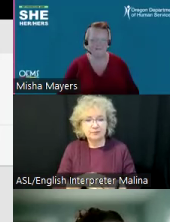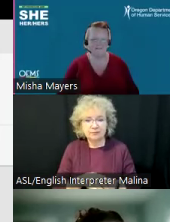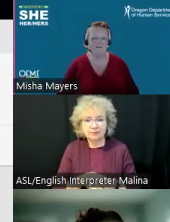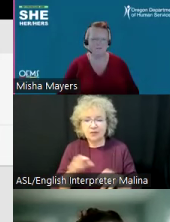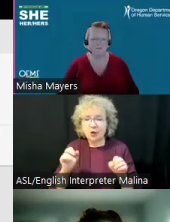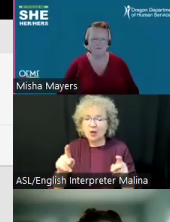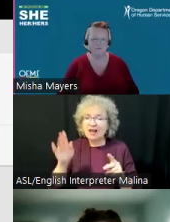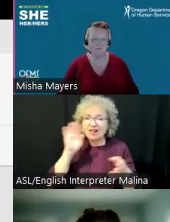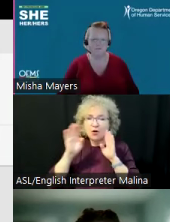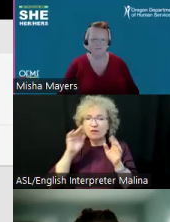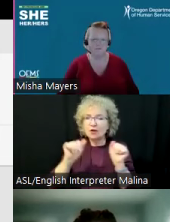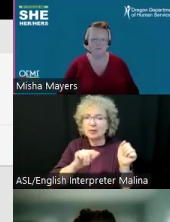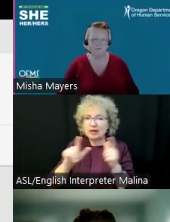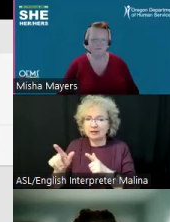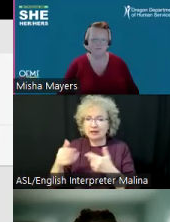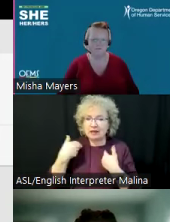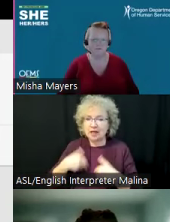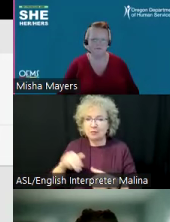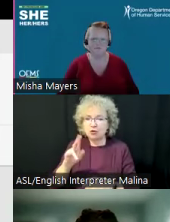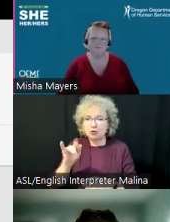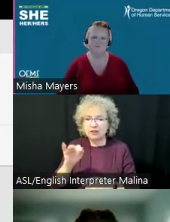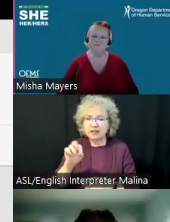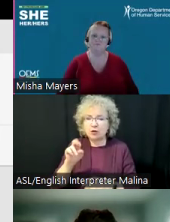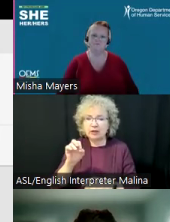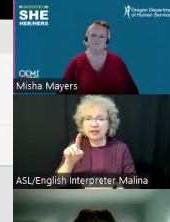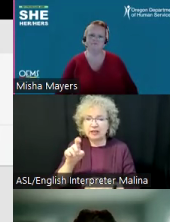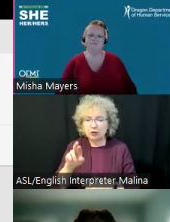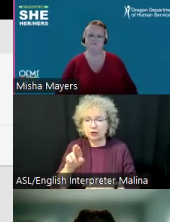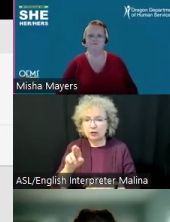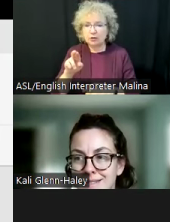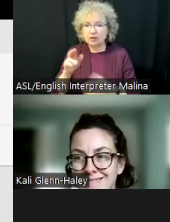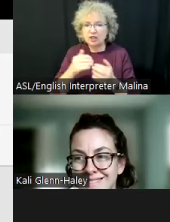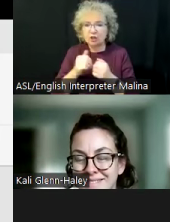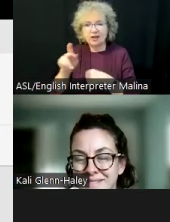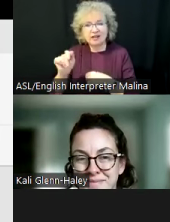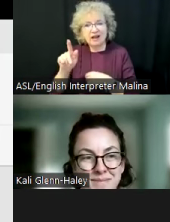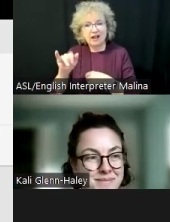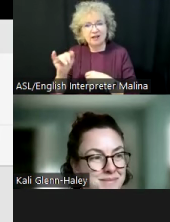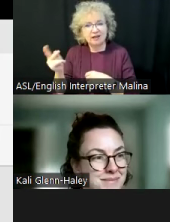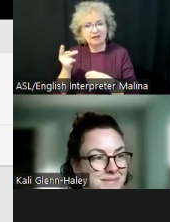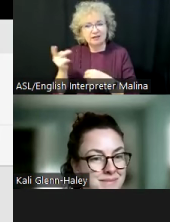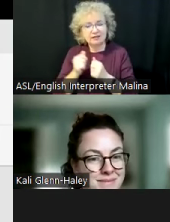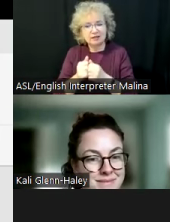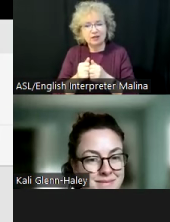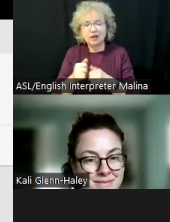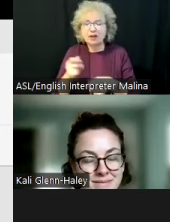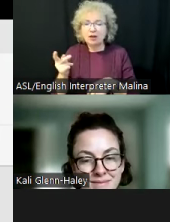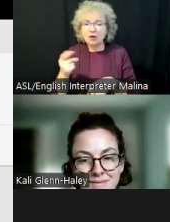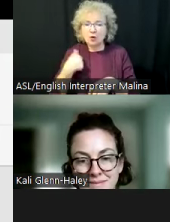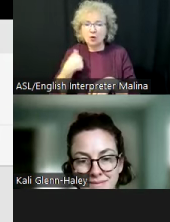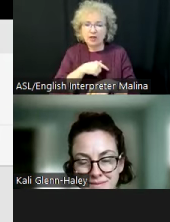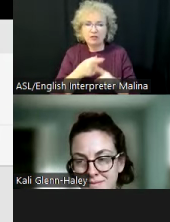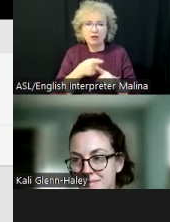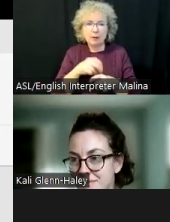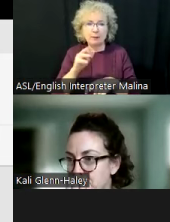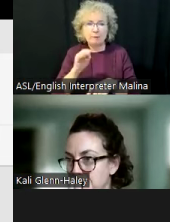Okay. Good afternoon, everyone. Uh, I'm Julie reader, uh, and I'm here with Callie today. Um, and we are from the